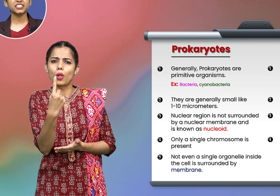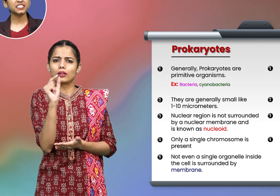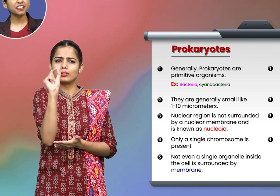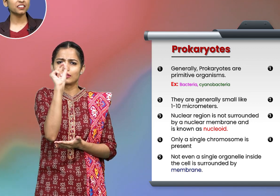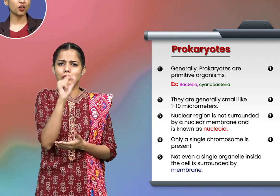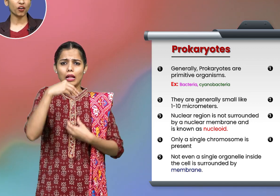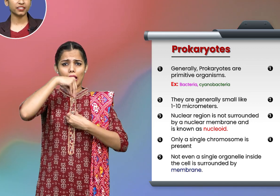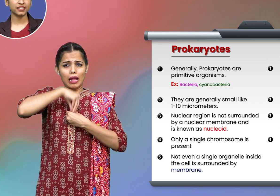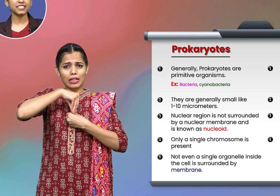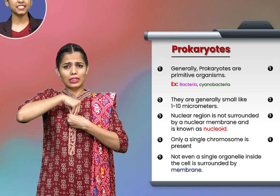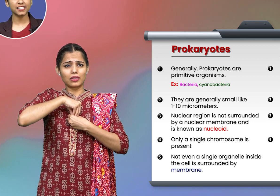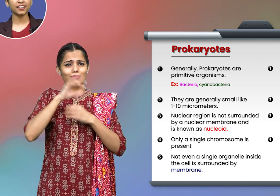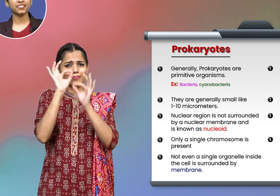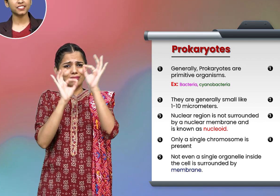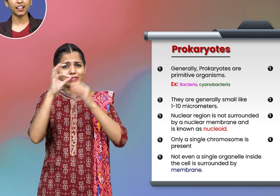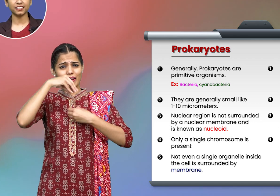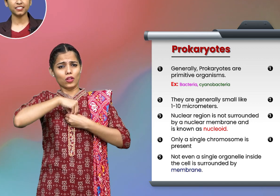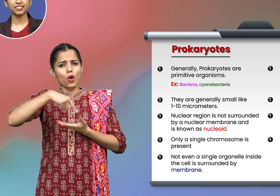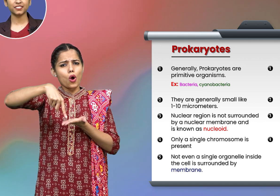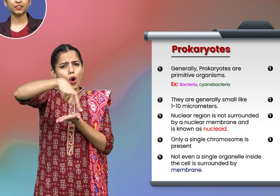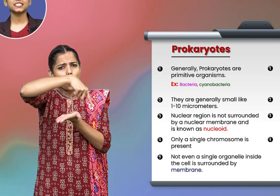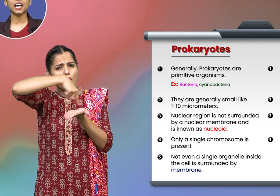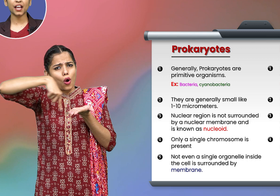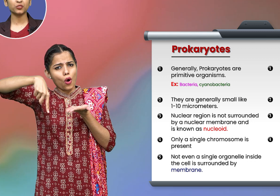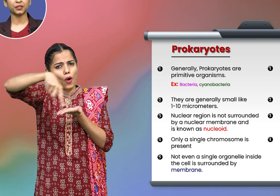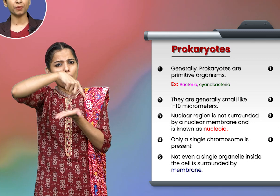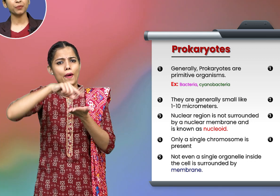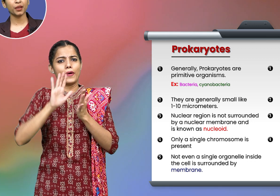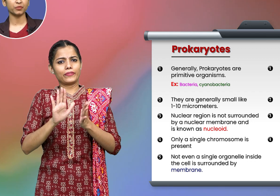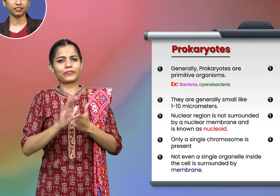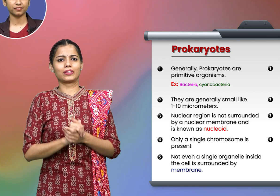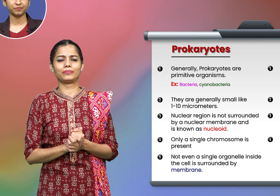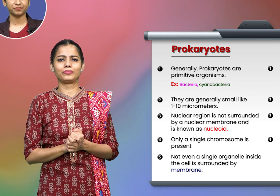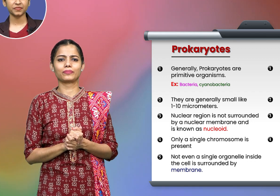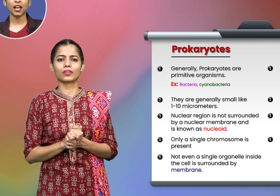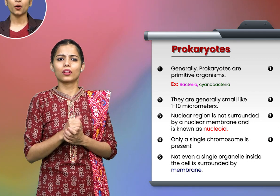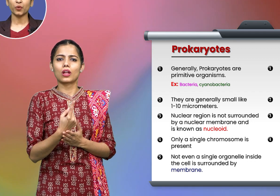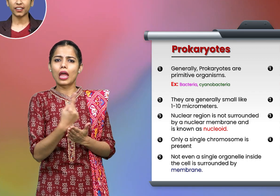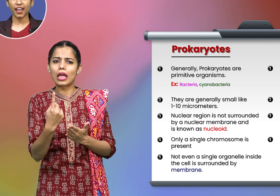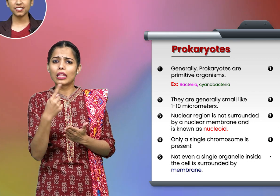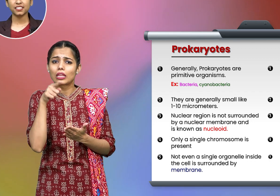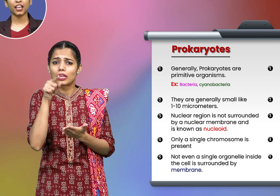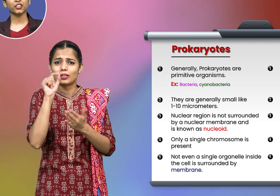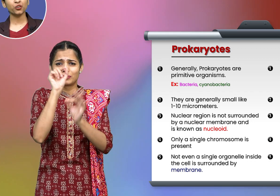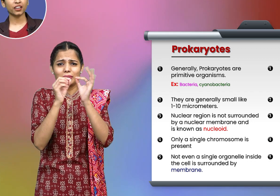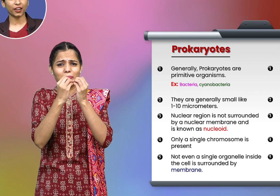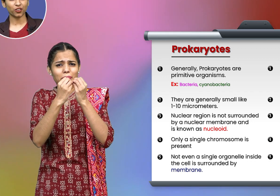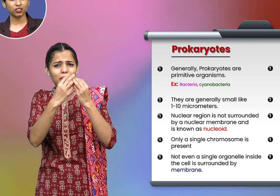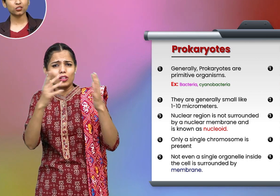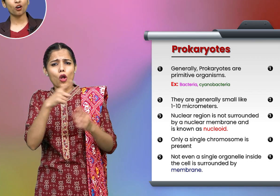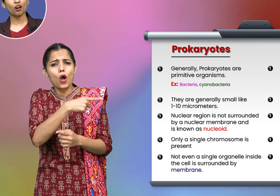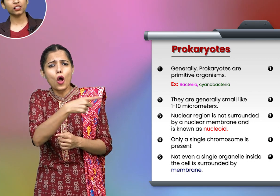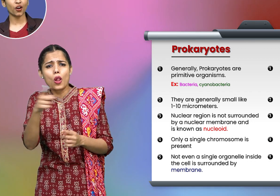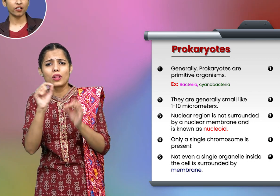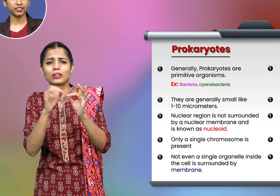Not even a single organelle inside the cell is surrounded by membrane, whereas in